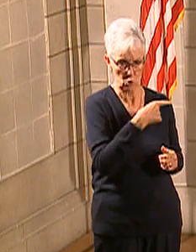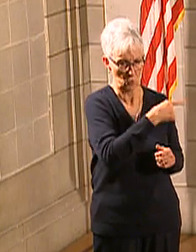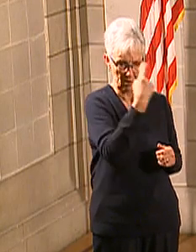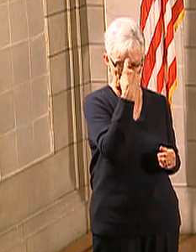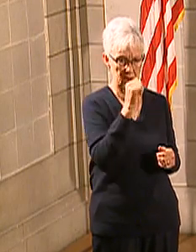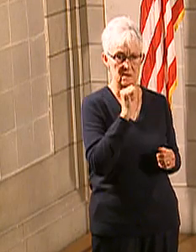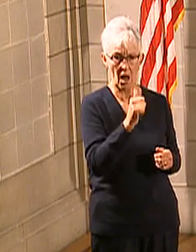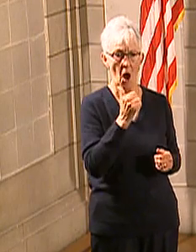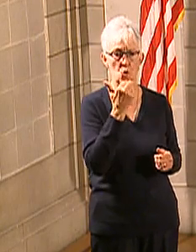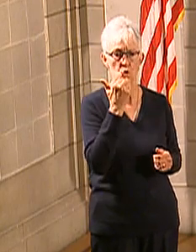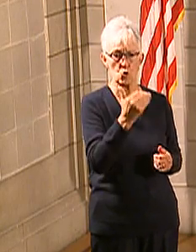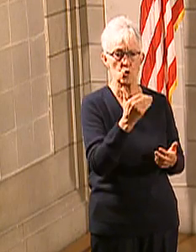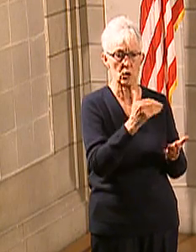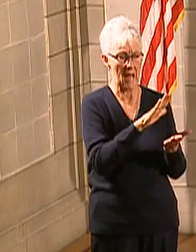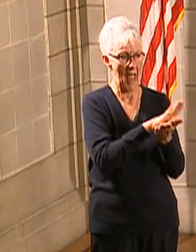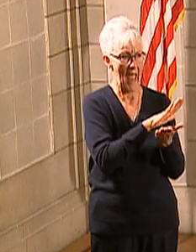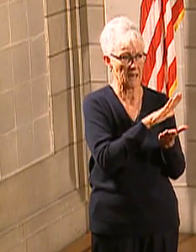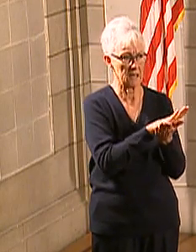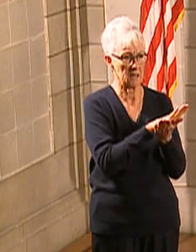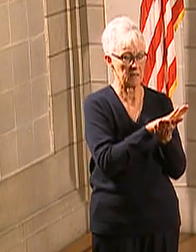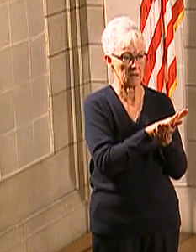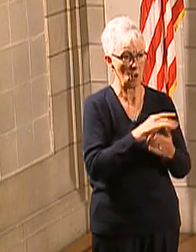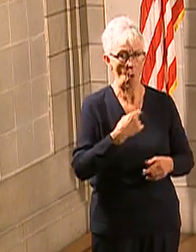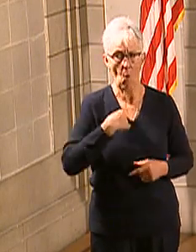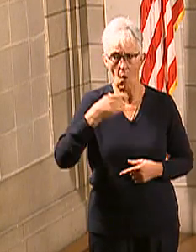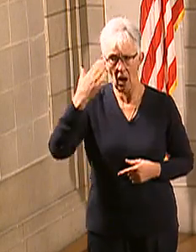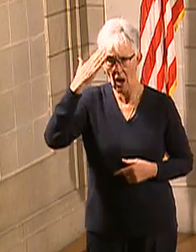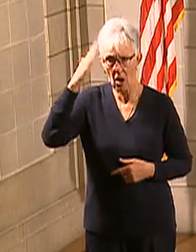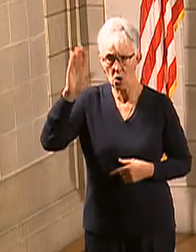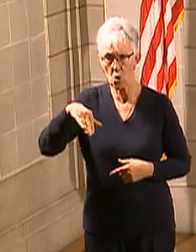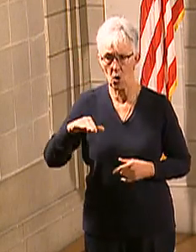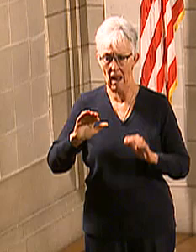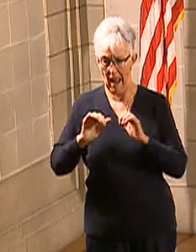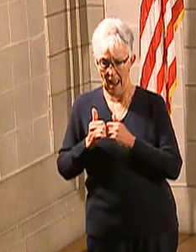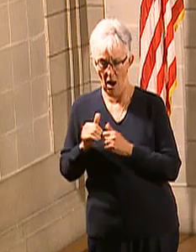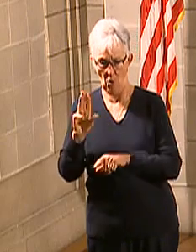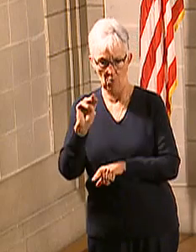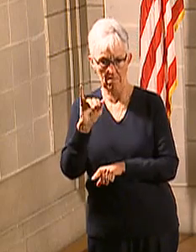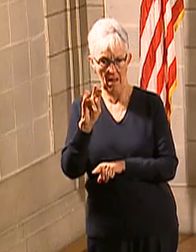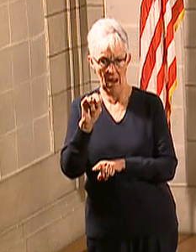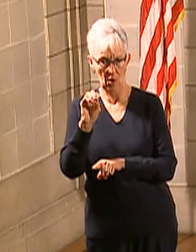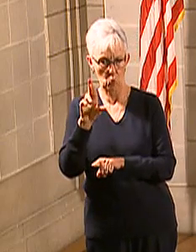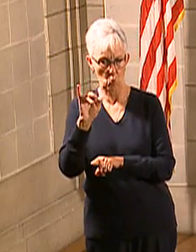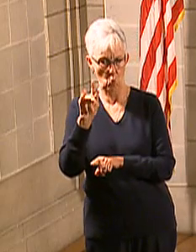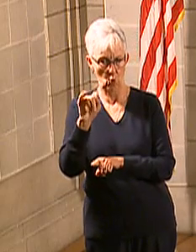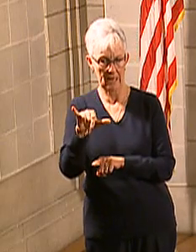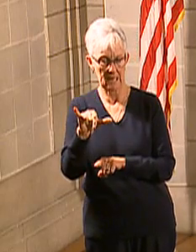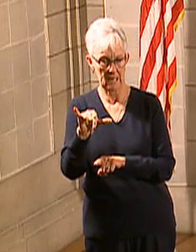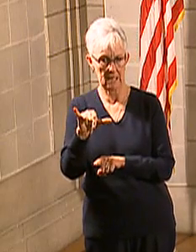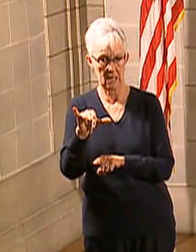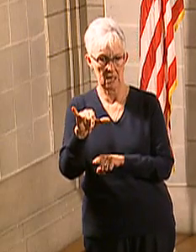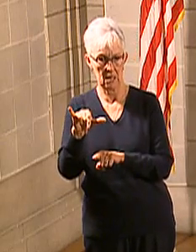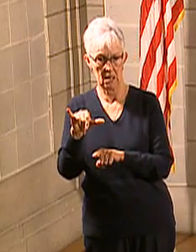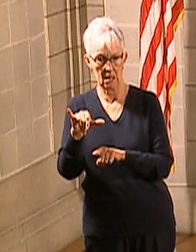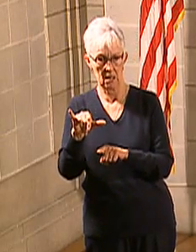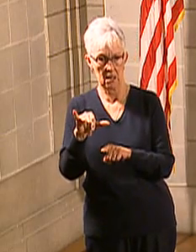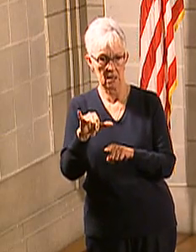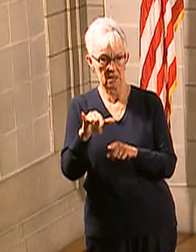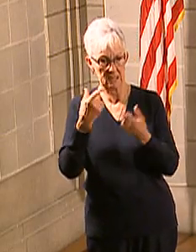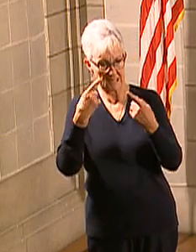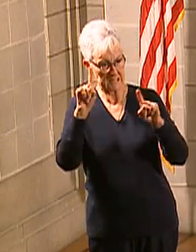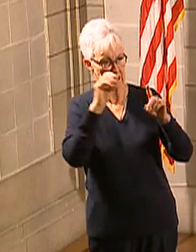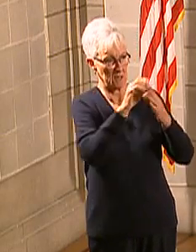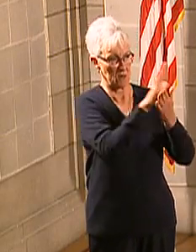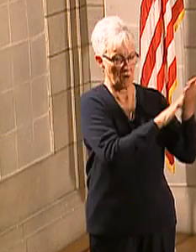Yes, that's correct. So saying that we've got discrepancies between how minorities perform and then jumping to the system is systematically racist, that doesn't even